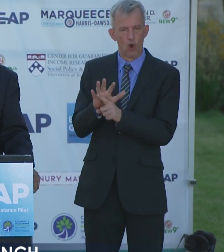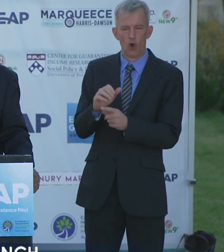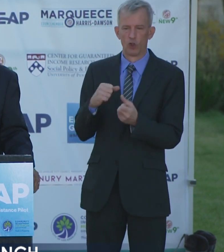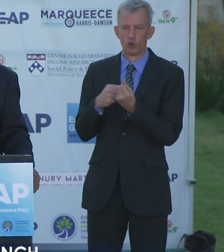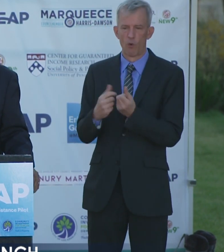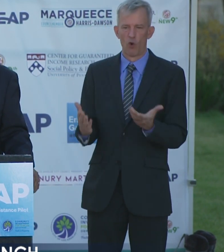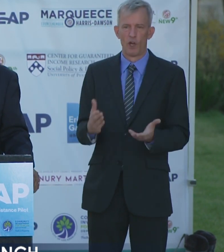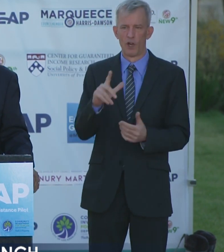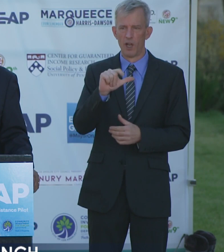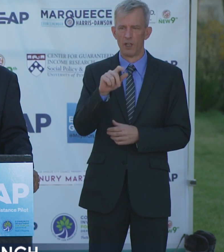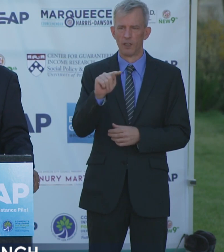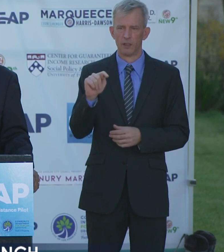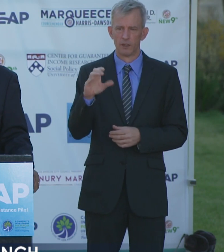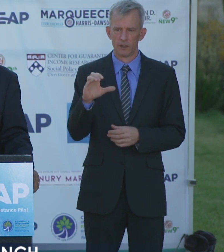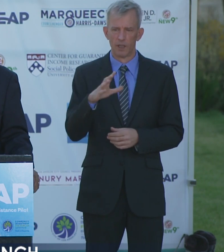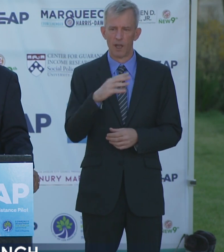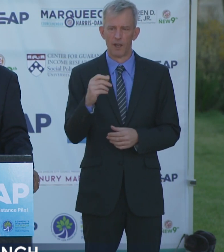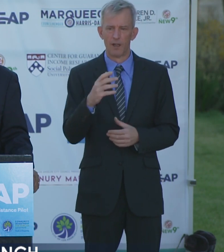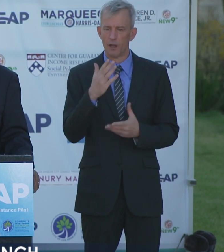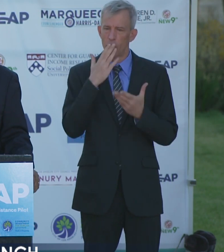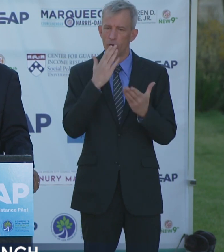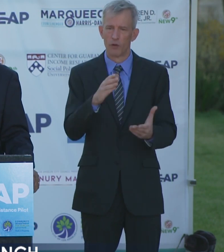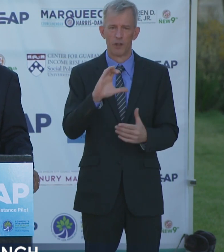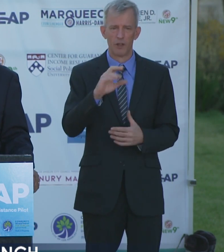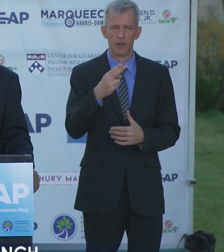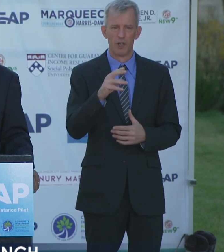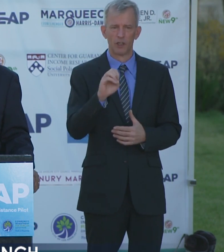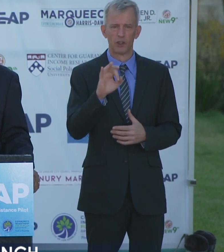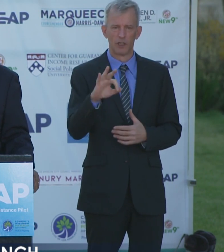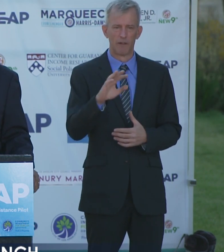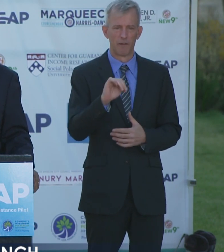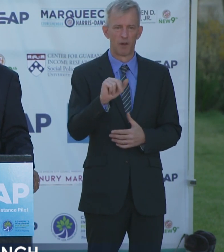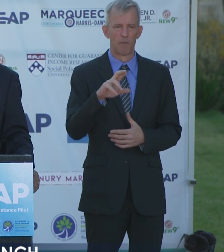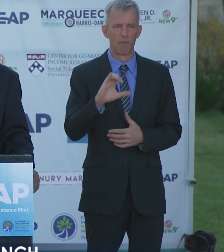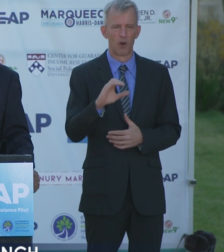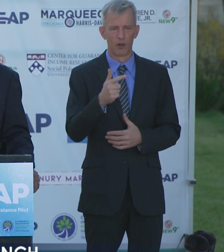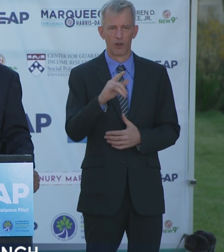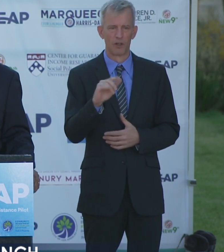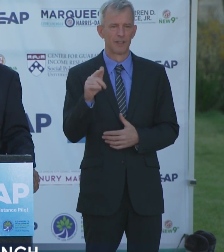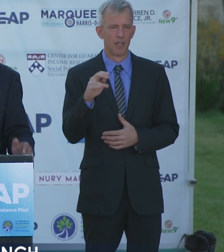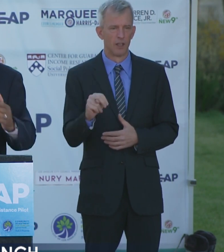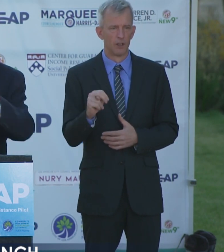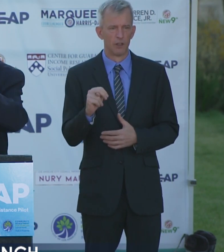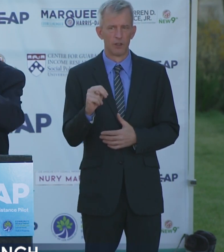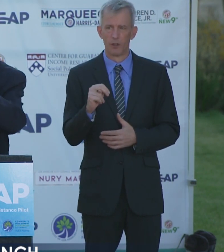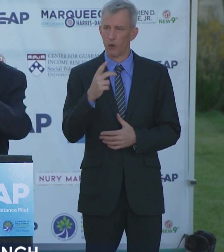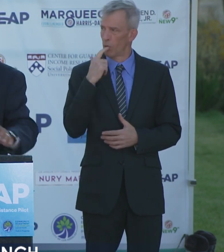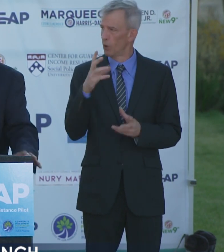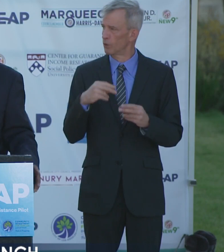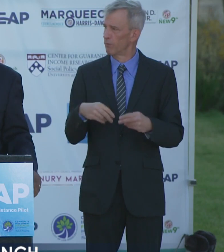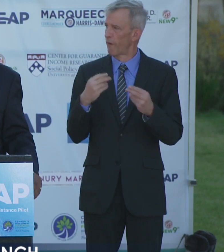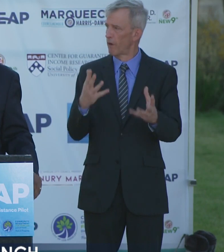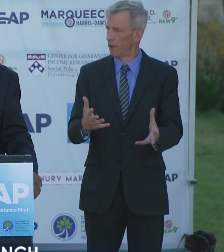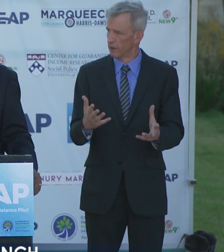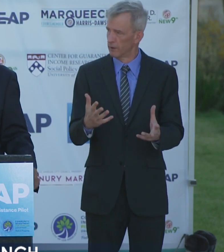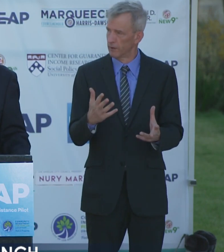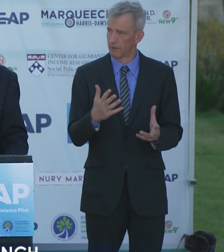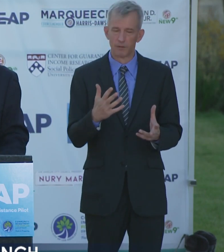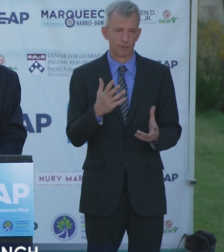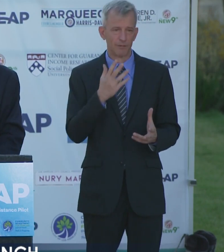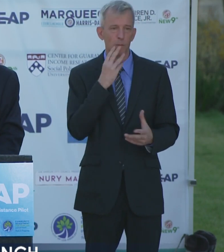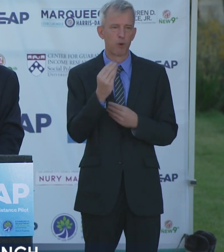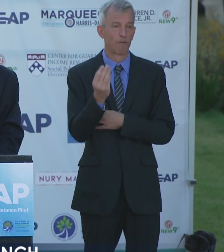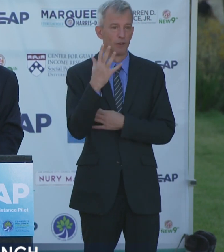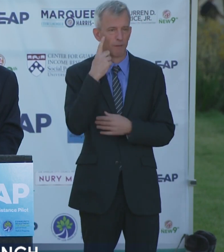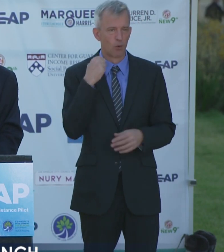let's give a shout out also to Chef Barton Gillian, the chair of the Culinary Arts Department here, who provided a gracious, very breakfast for